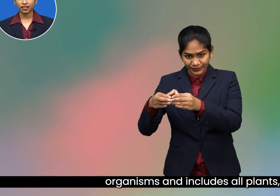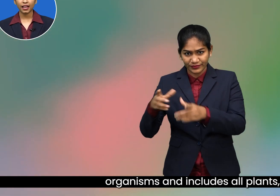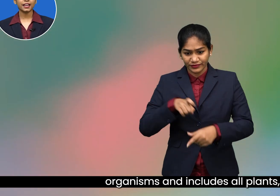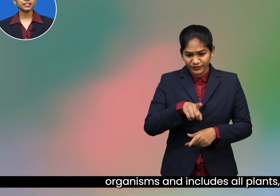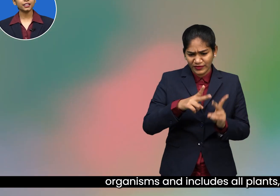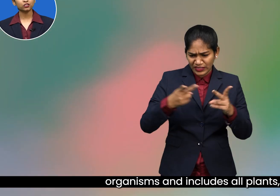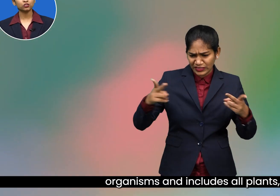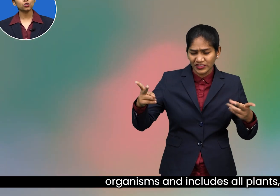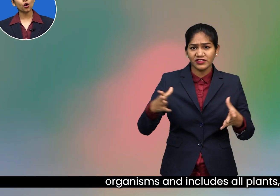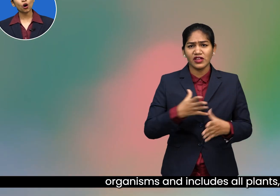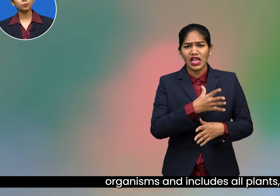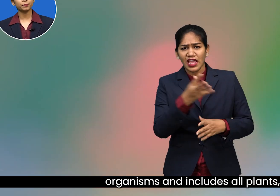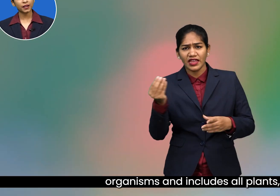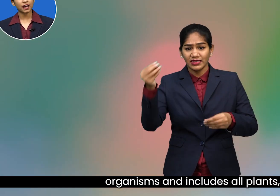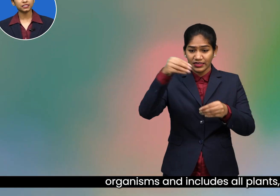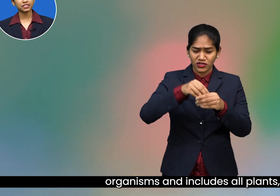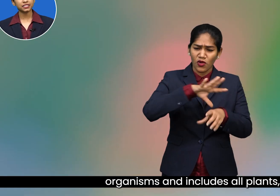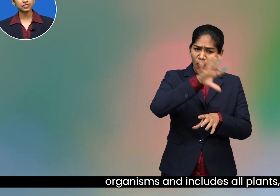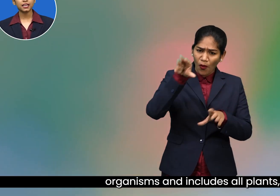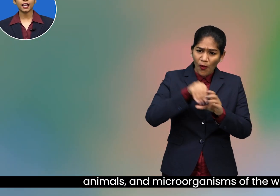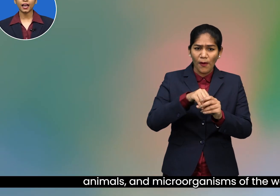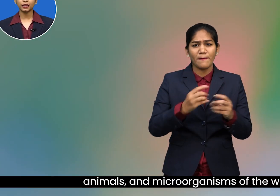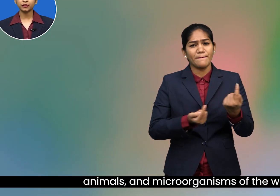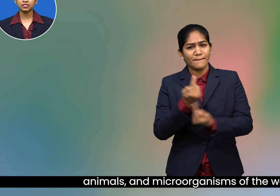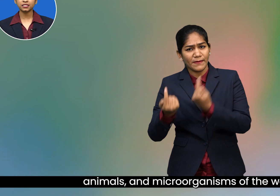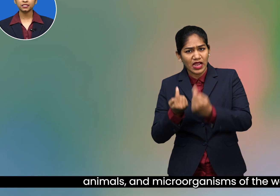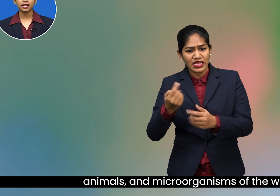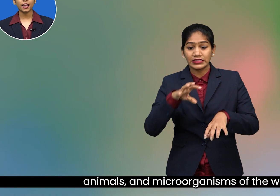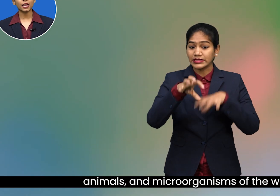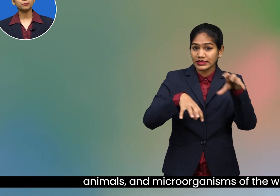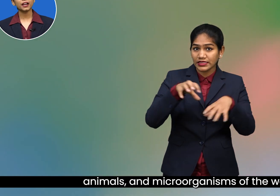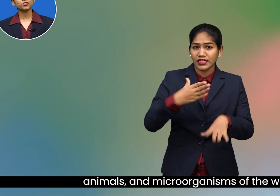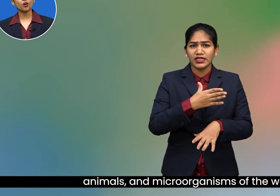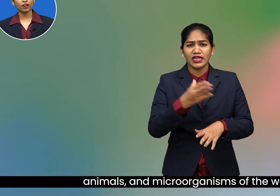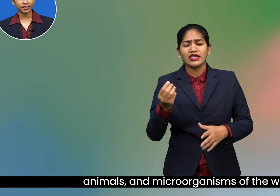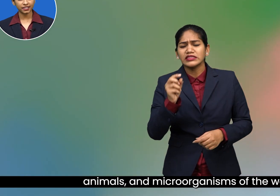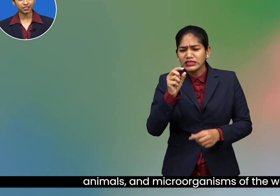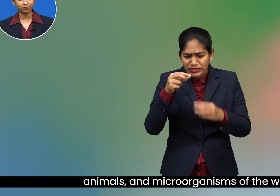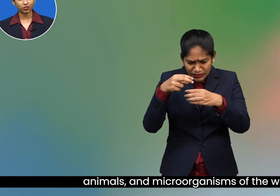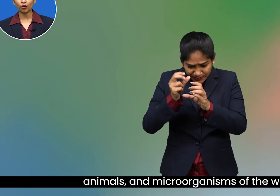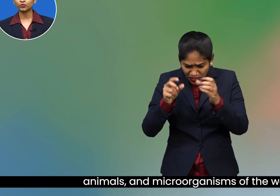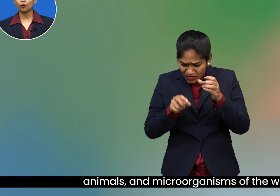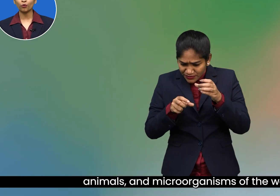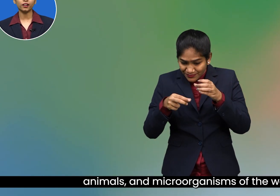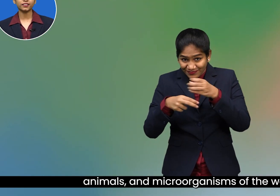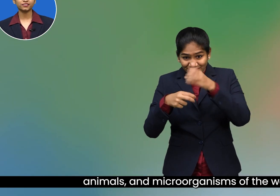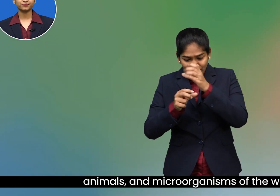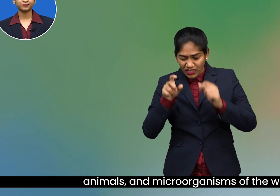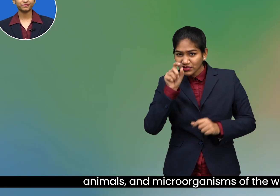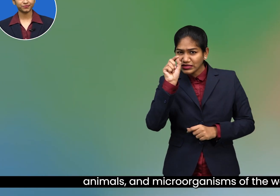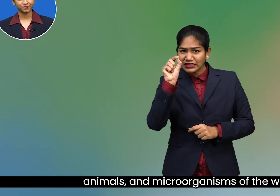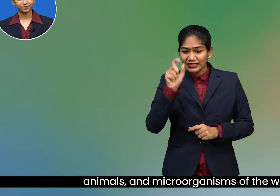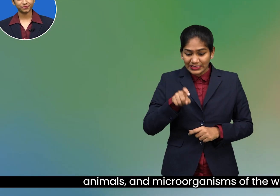organisms and includes all plants, animals and microorganisms of the world.